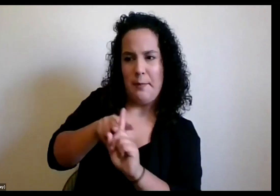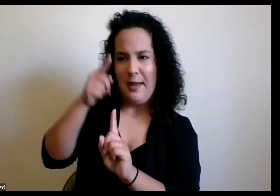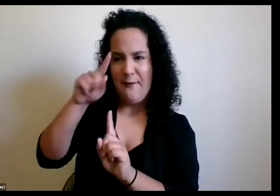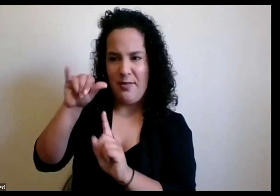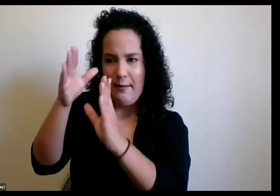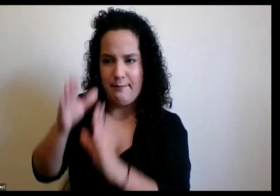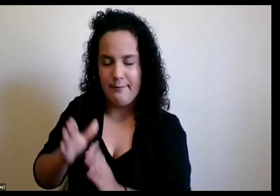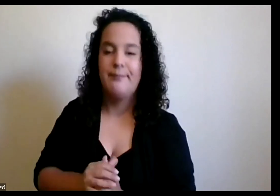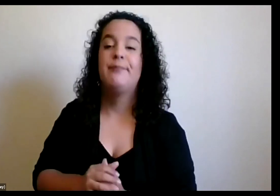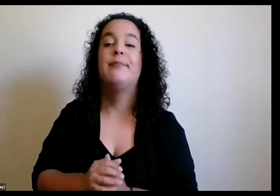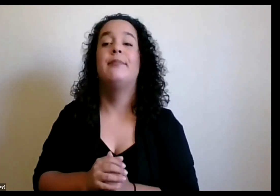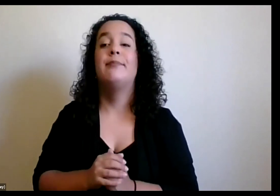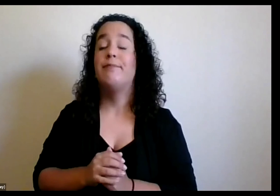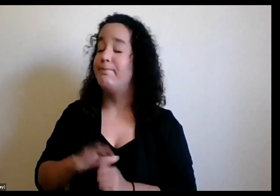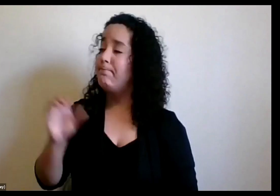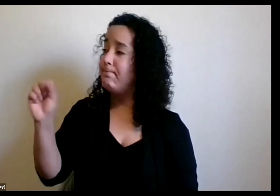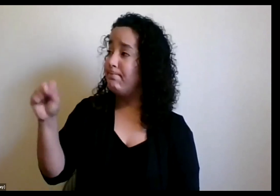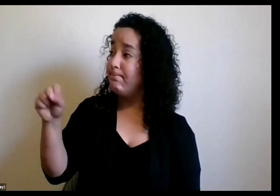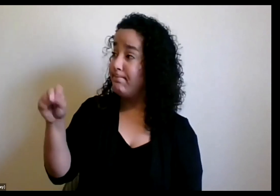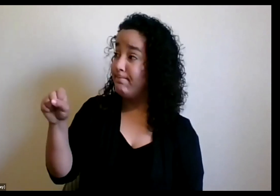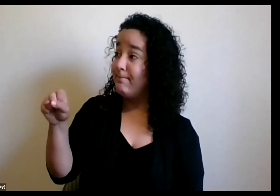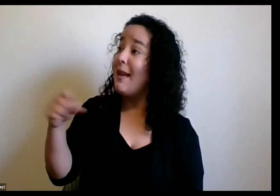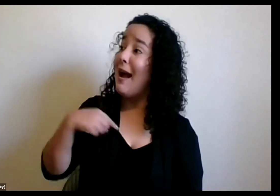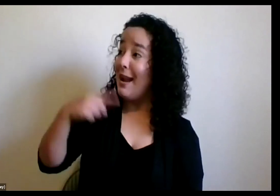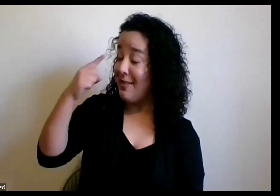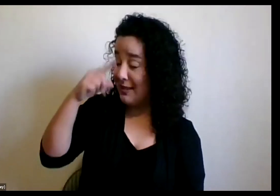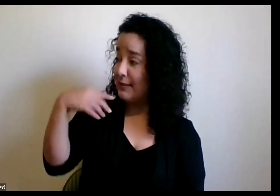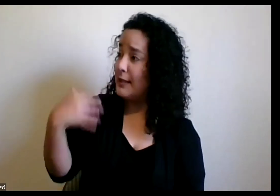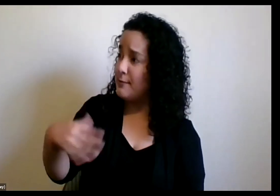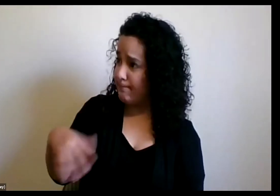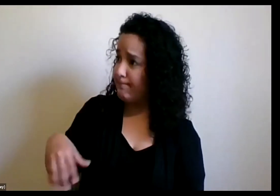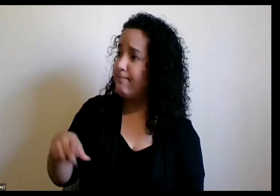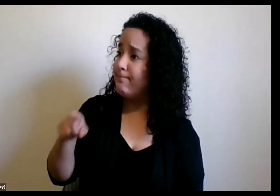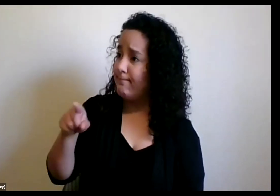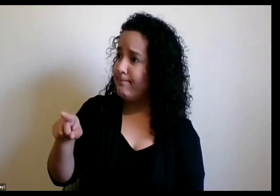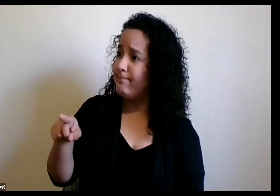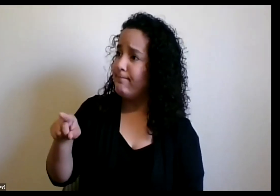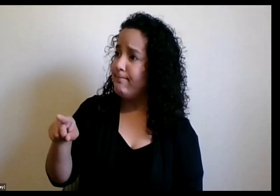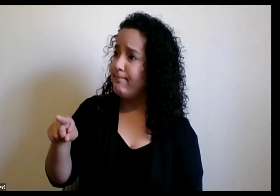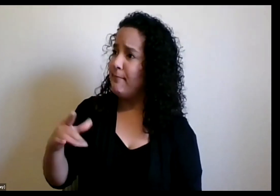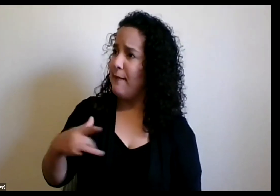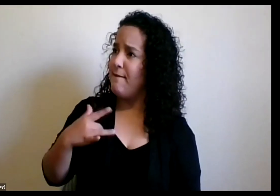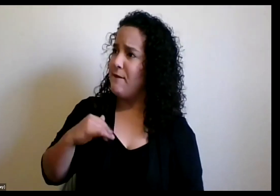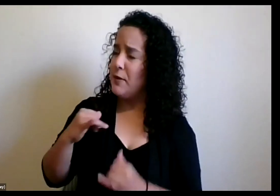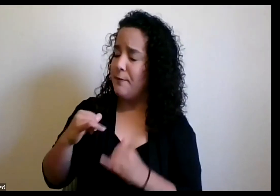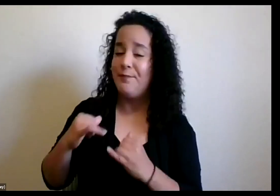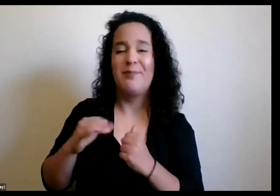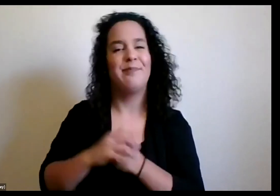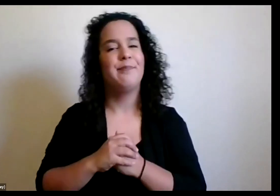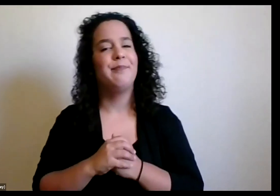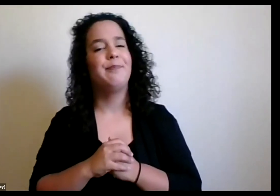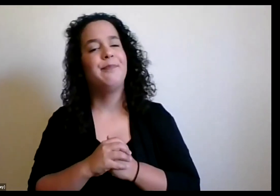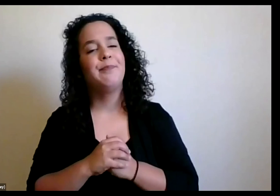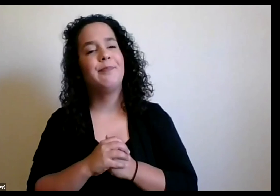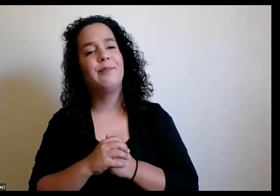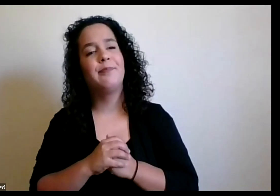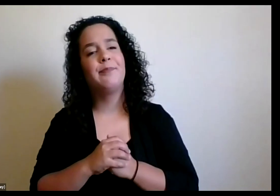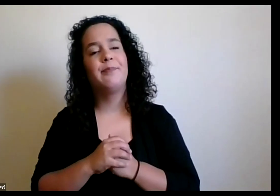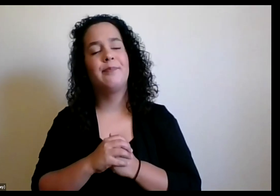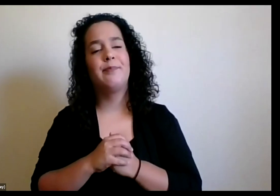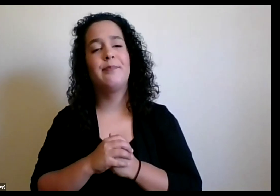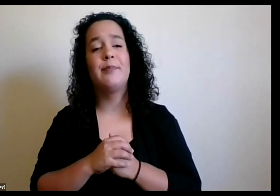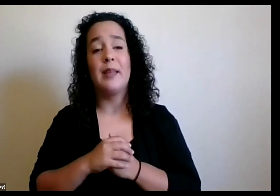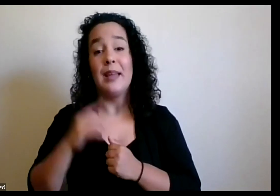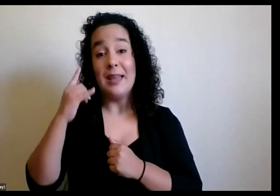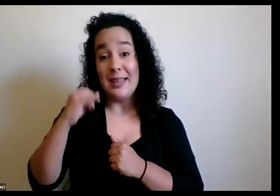that really resonates. I think the idea that, you know, there is sort of this, there is a shared vision or a shared idea of what California can be or has